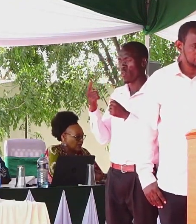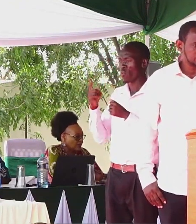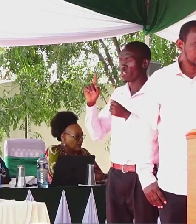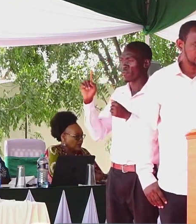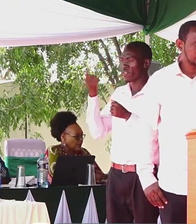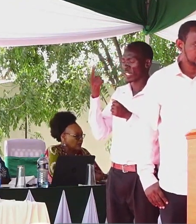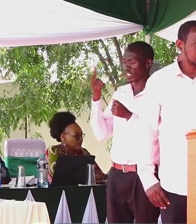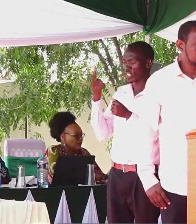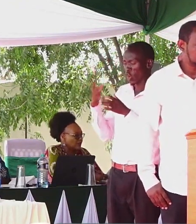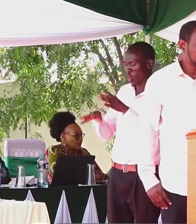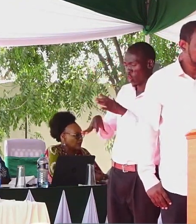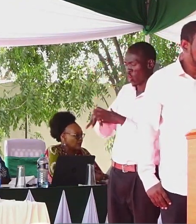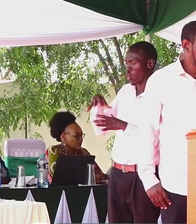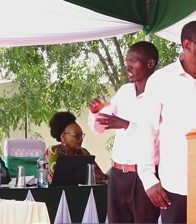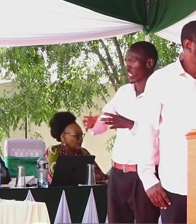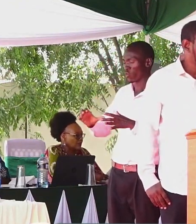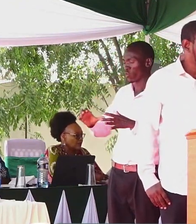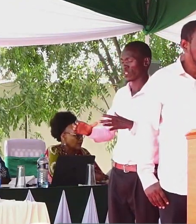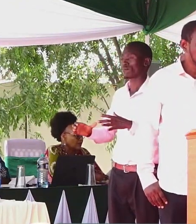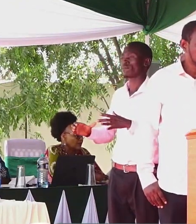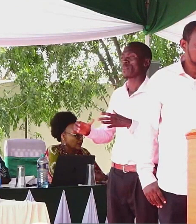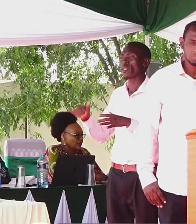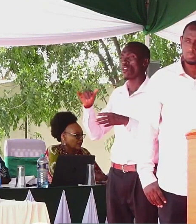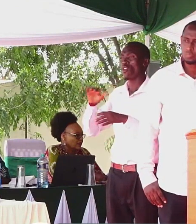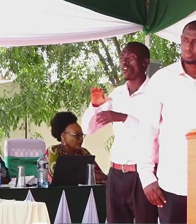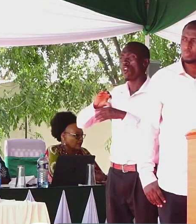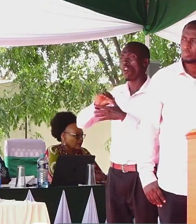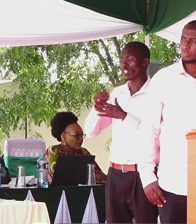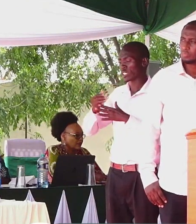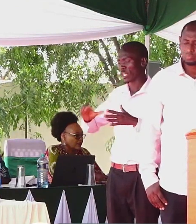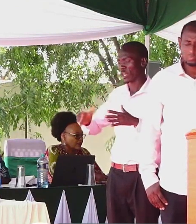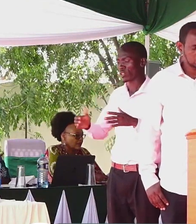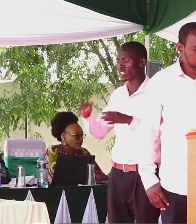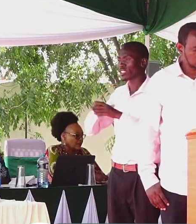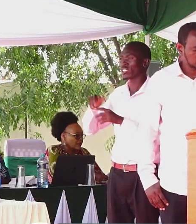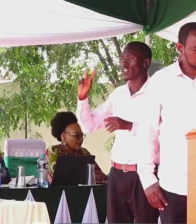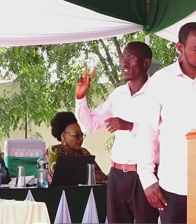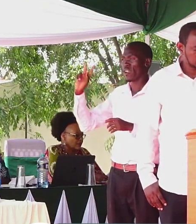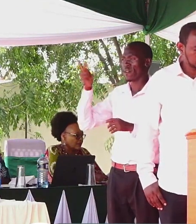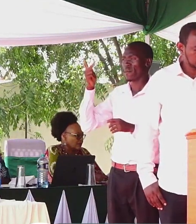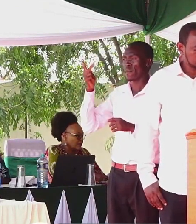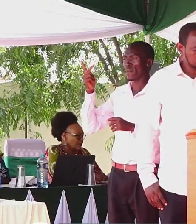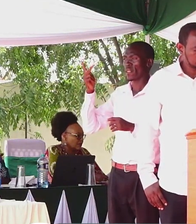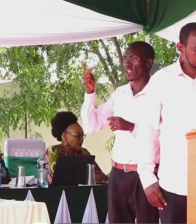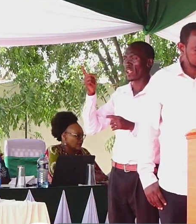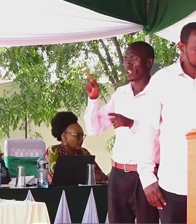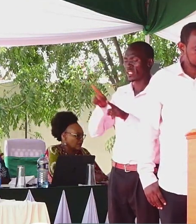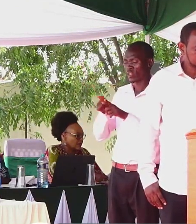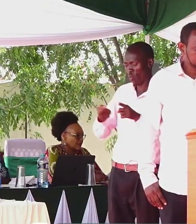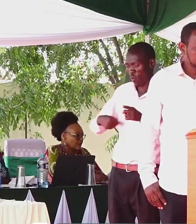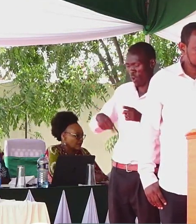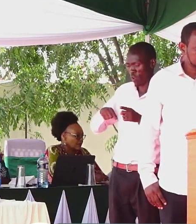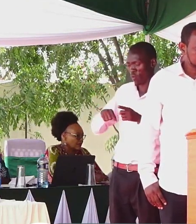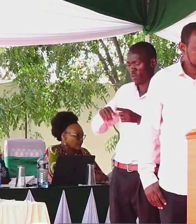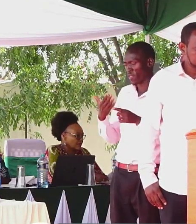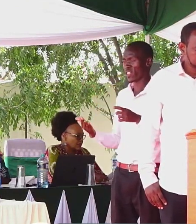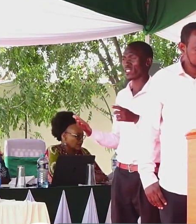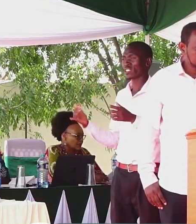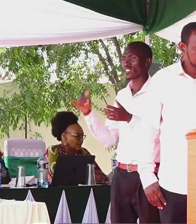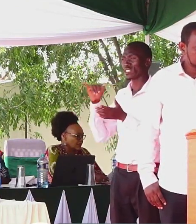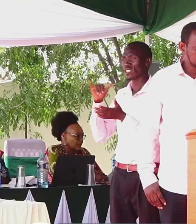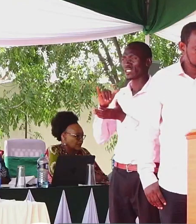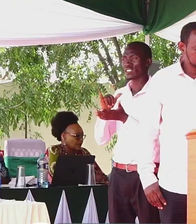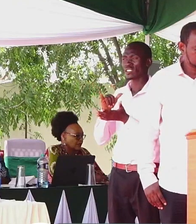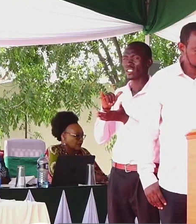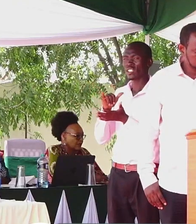growing counties or towns in Kenya. And one of the things